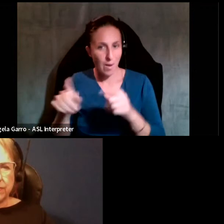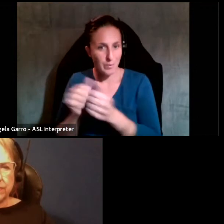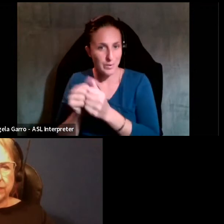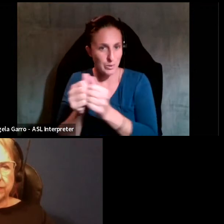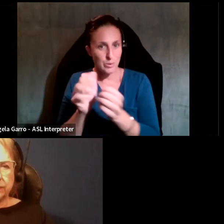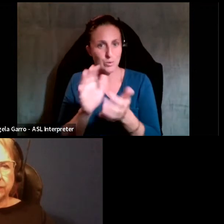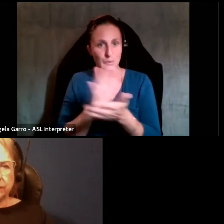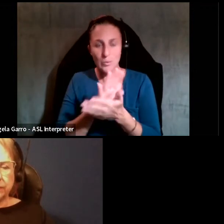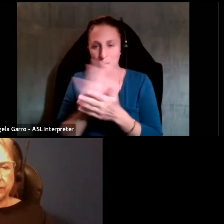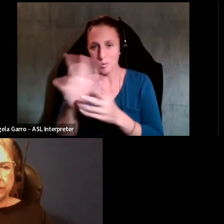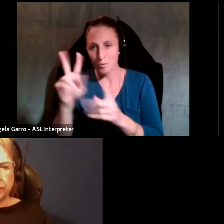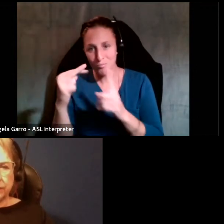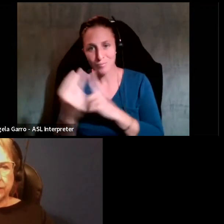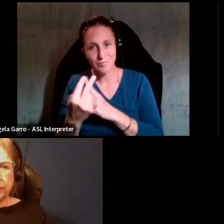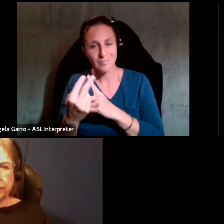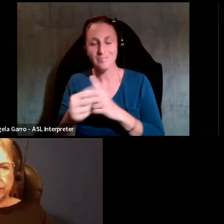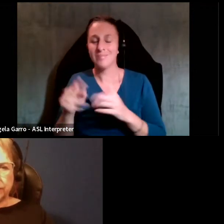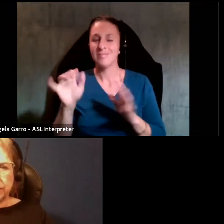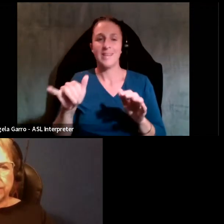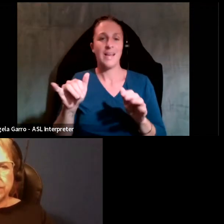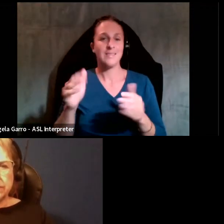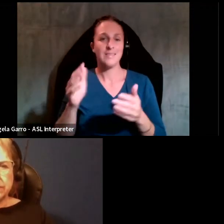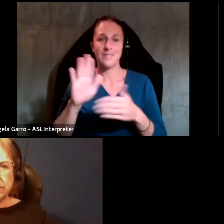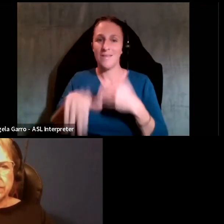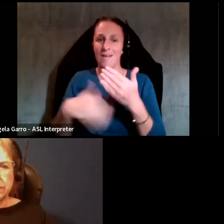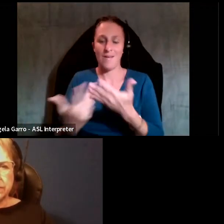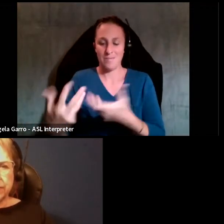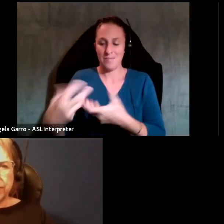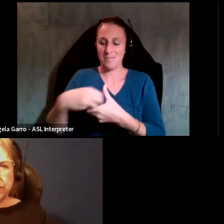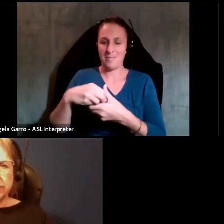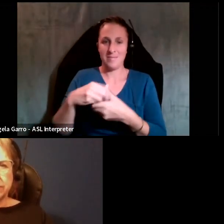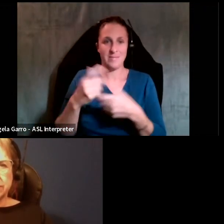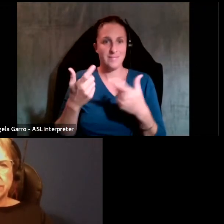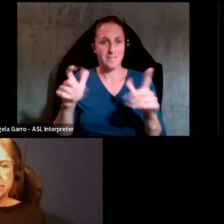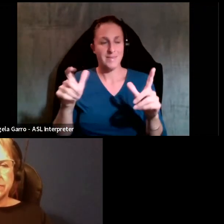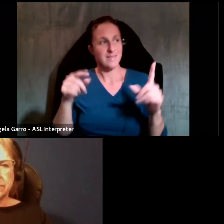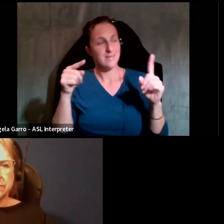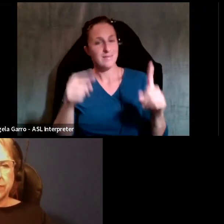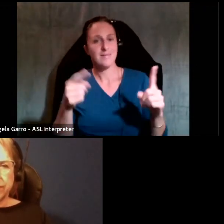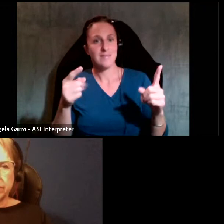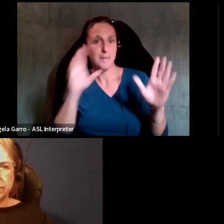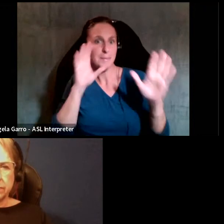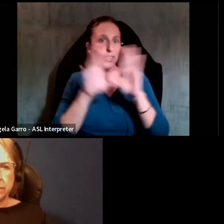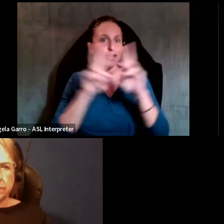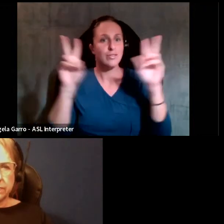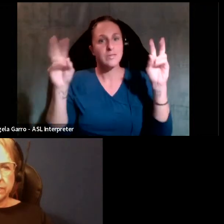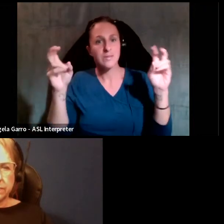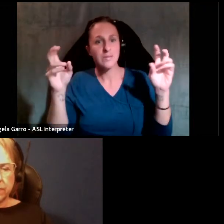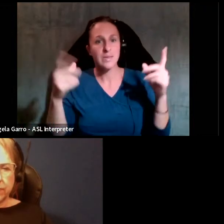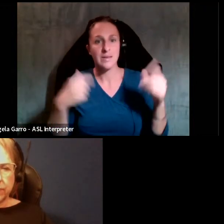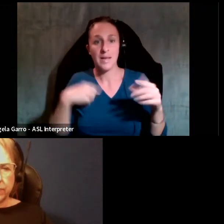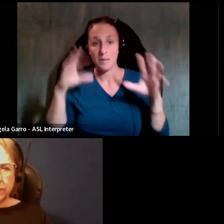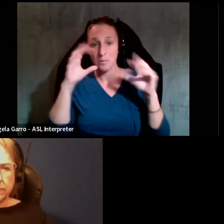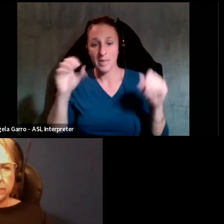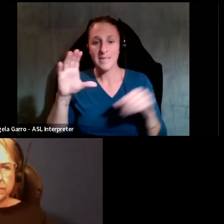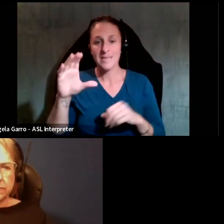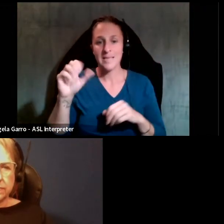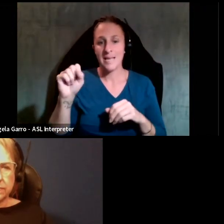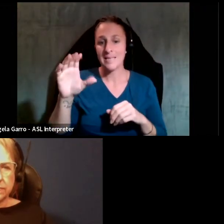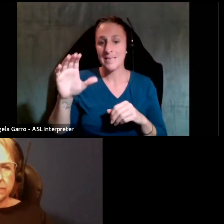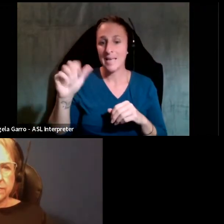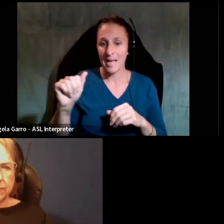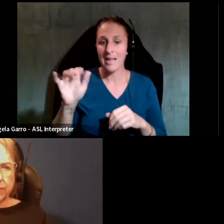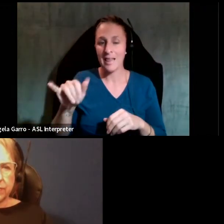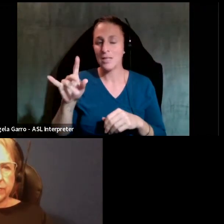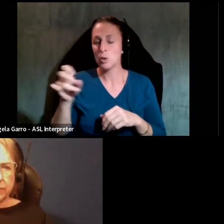from your perspective, because that's all part of the big picture. I actually am the president of the CSCA, which is the